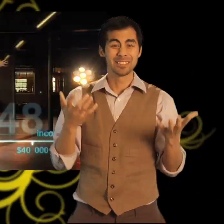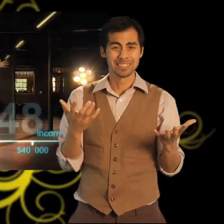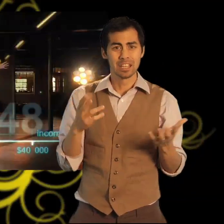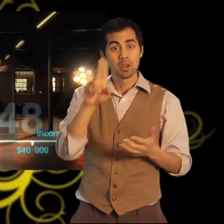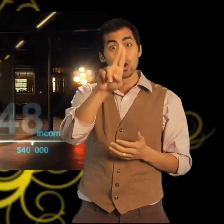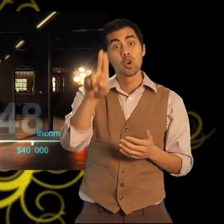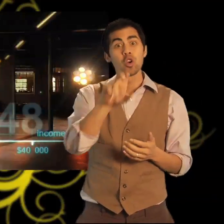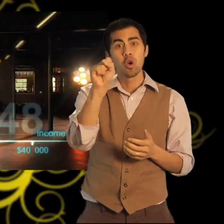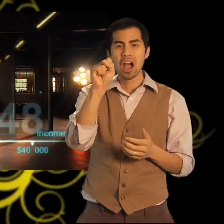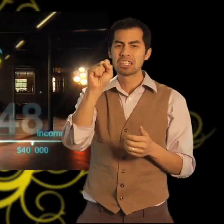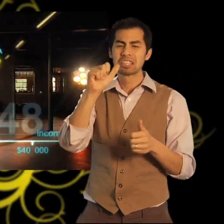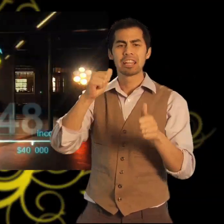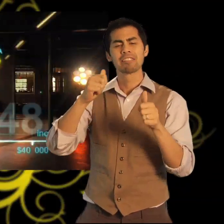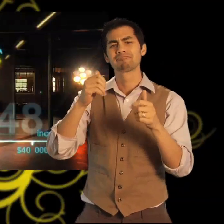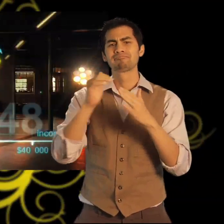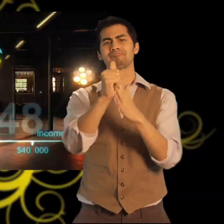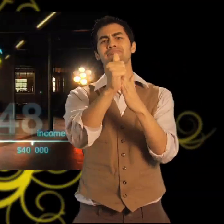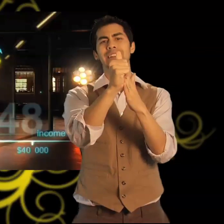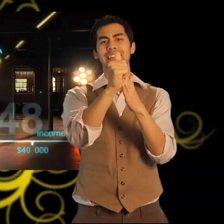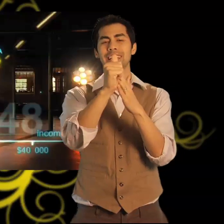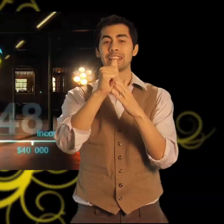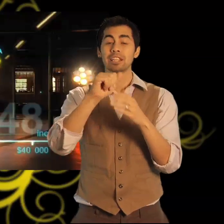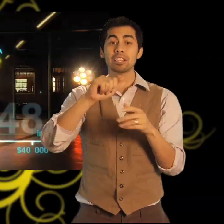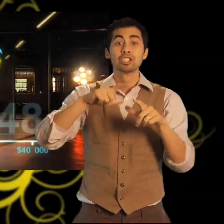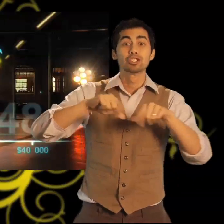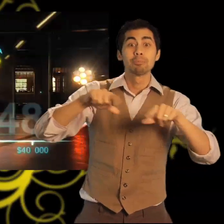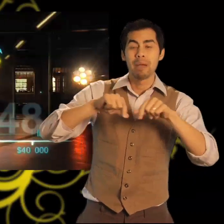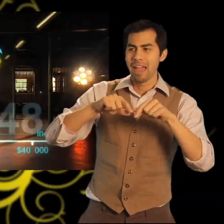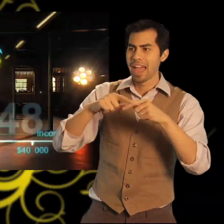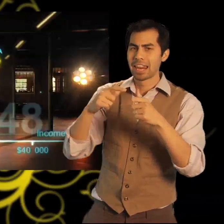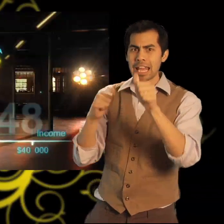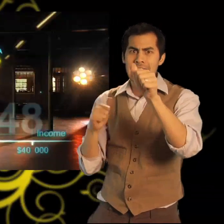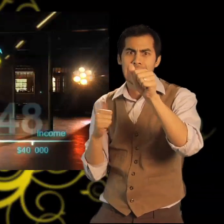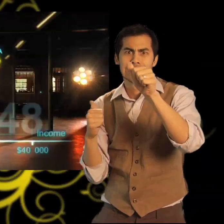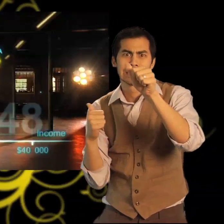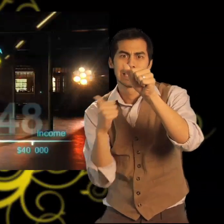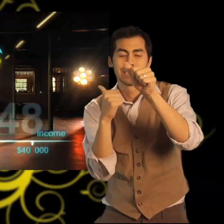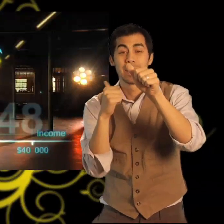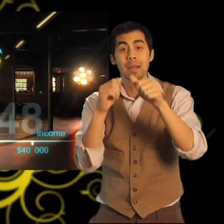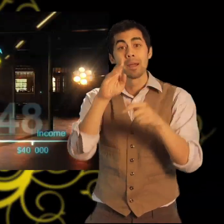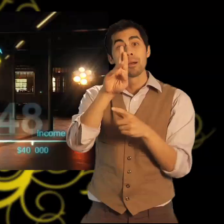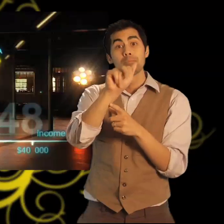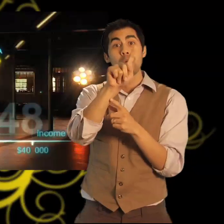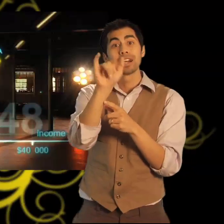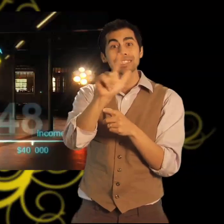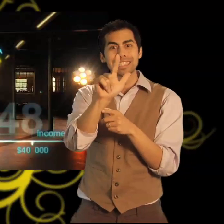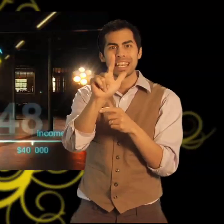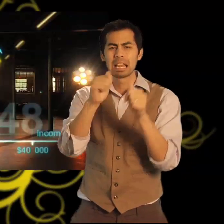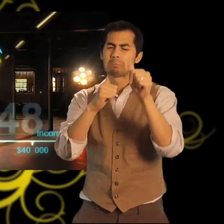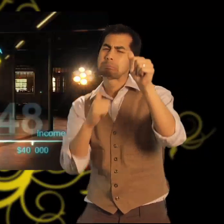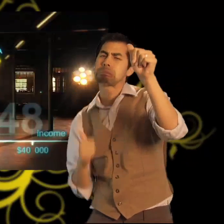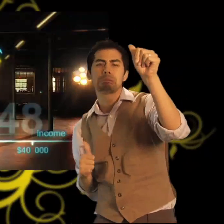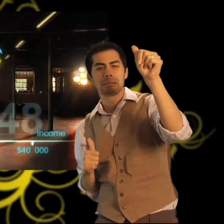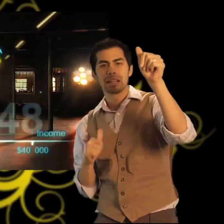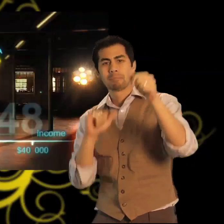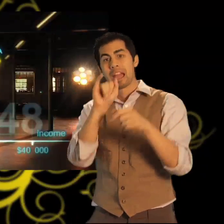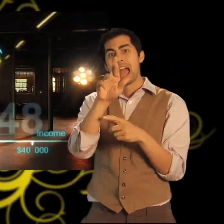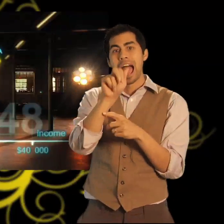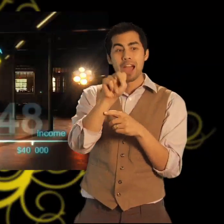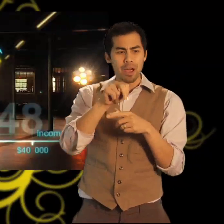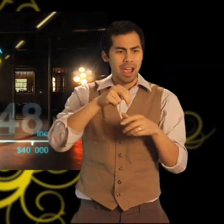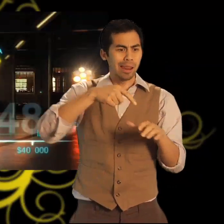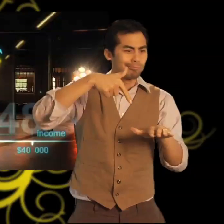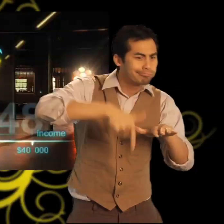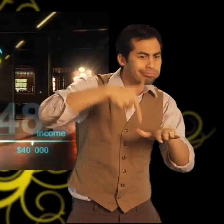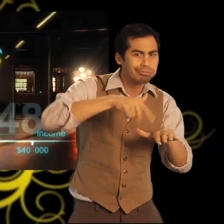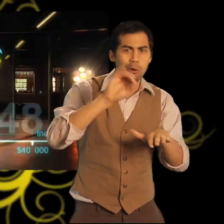ever. United States was in the front, Japan was catching up, Brazil was way behind, Iran was getting a